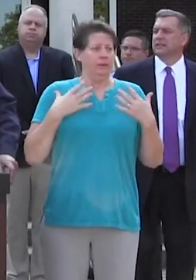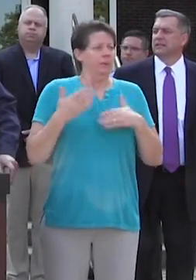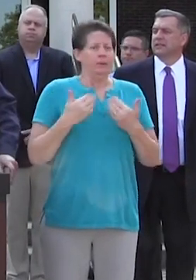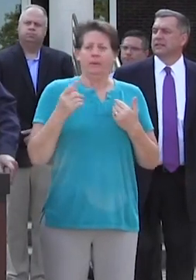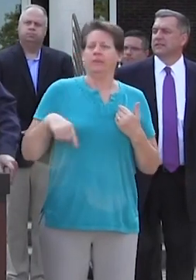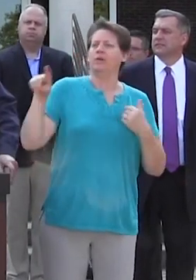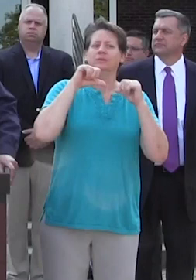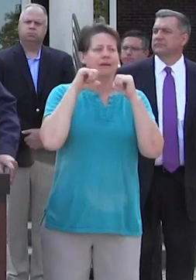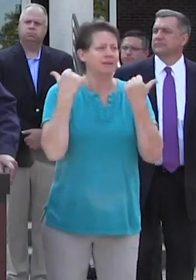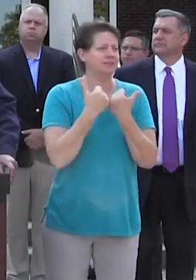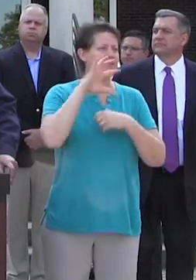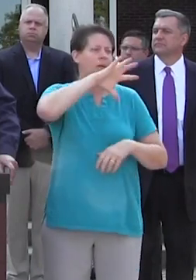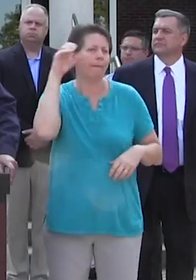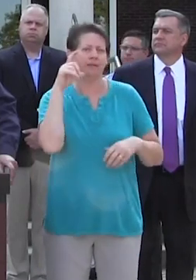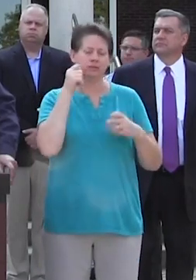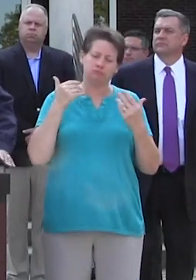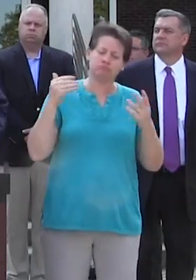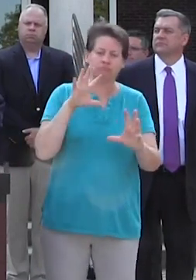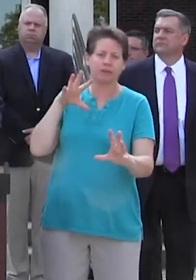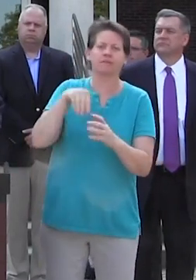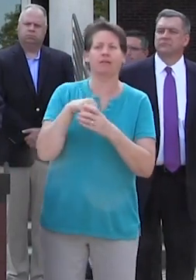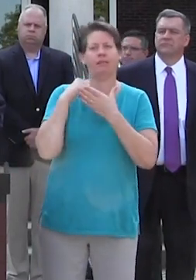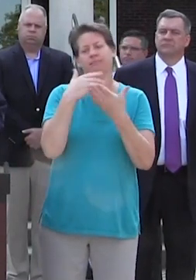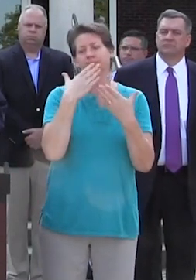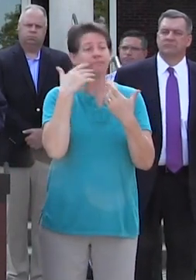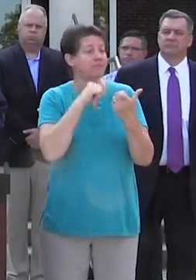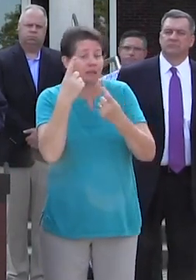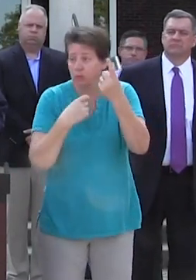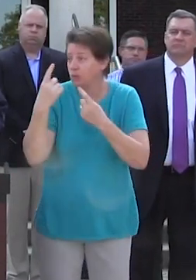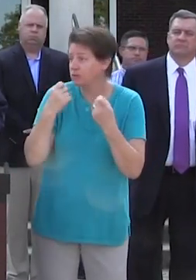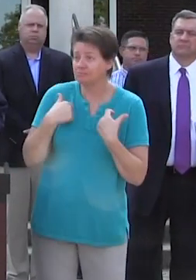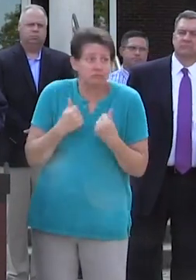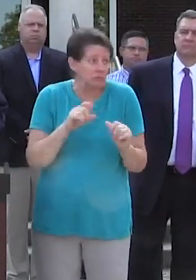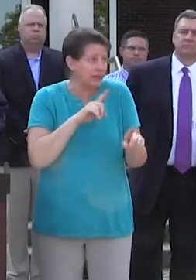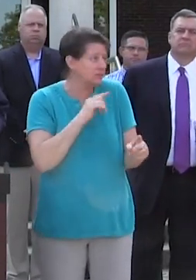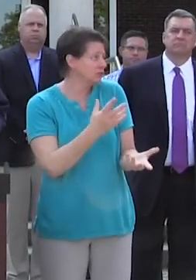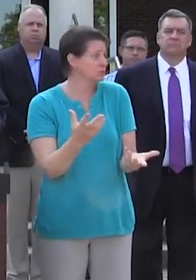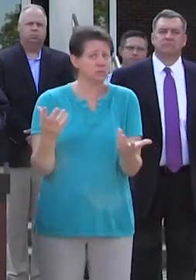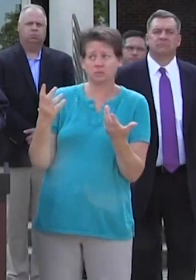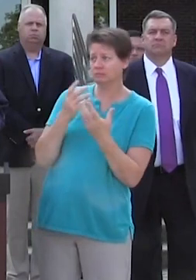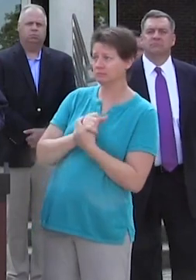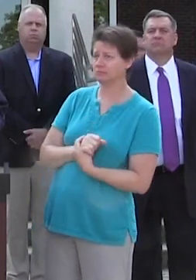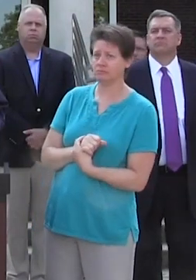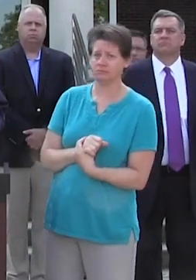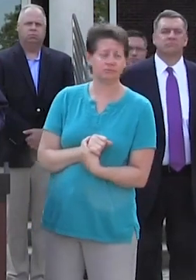corporate citizens who are willing to stand up and help. If there are any questions, we'd be glad to try to answer them. Did the fund have a